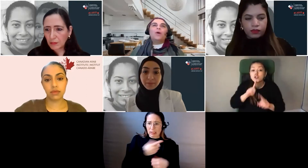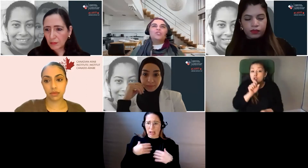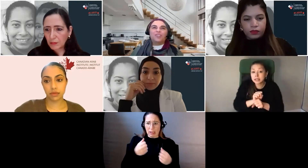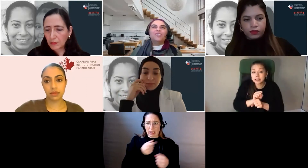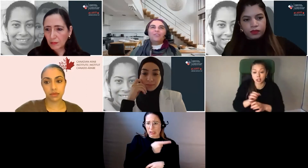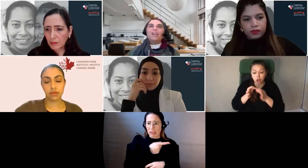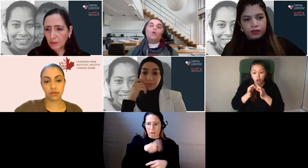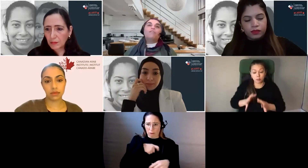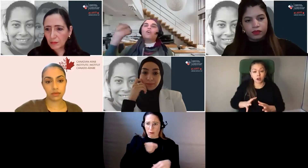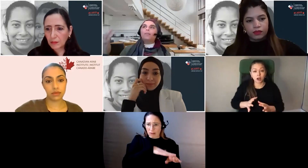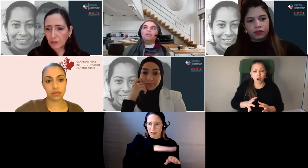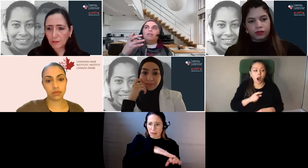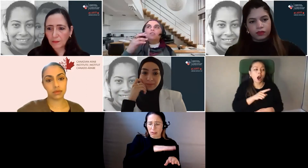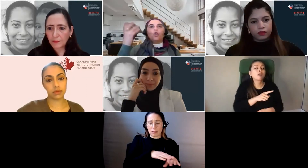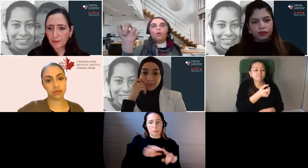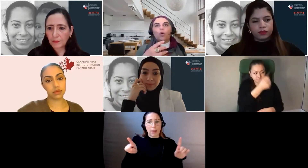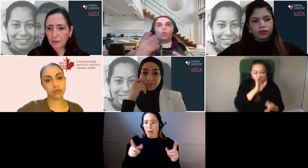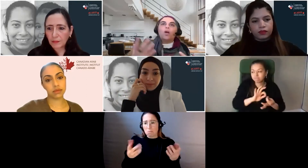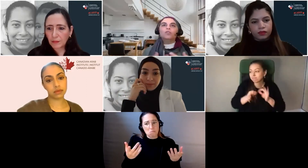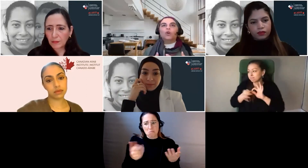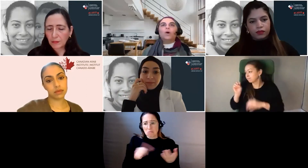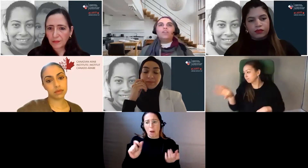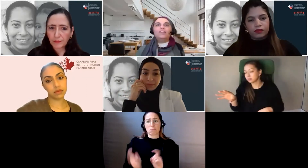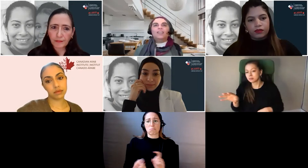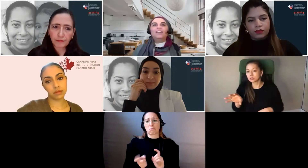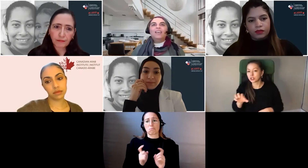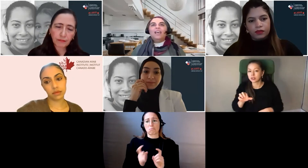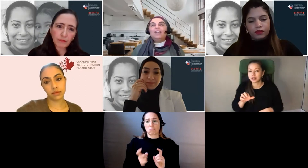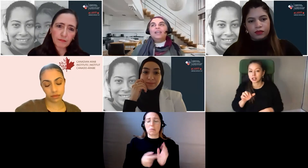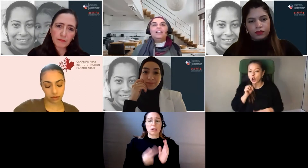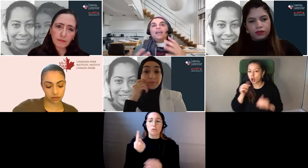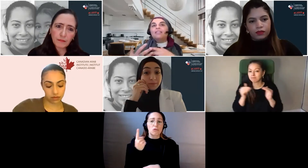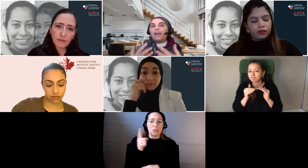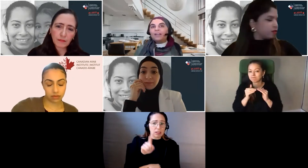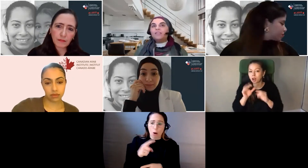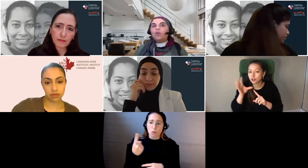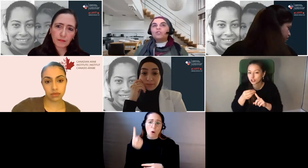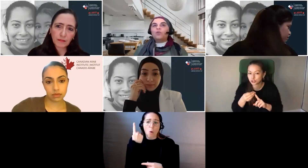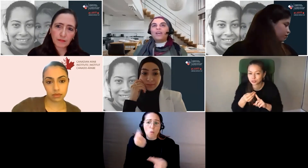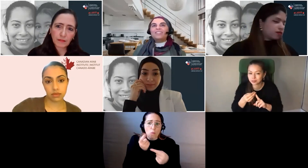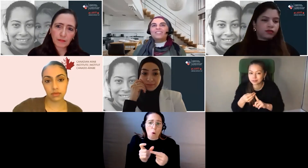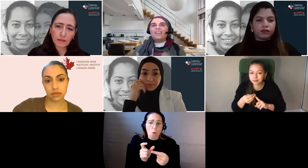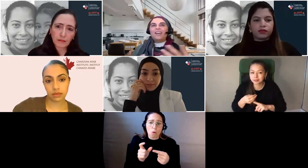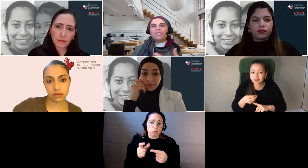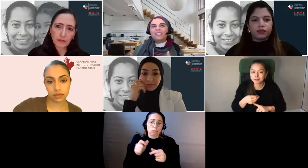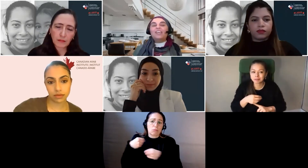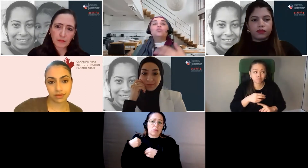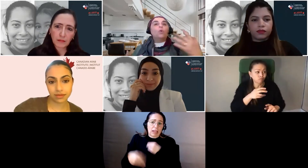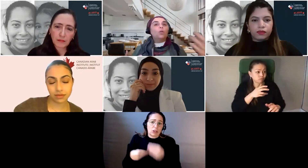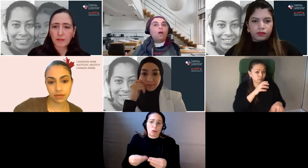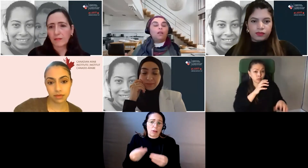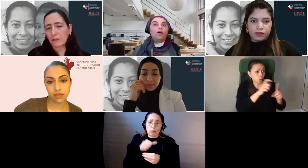common question, right? Or a very common term or word or whatnot. And that also I've seen it